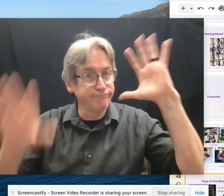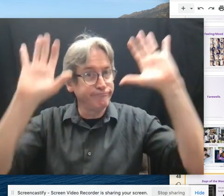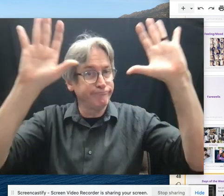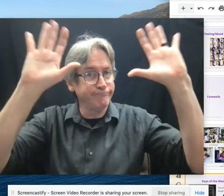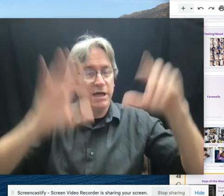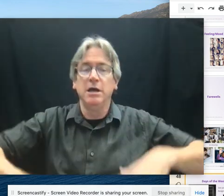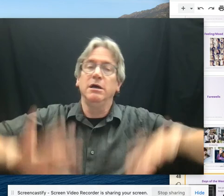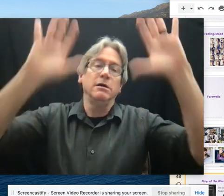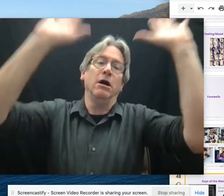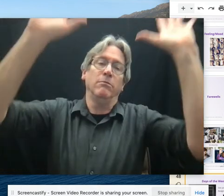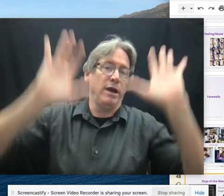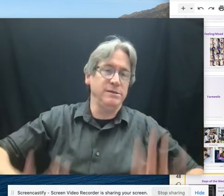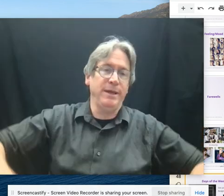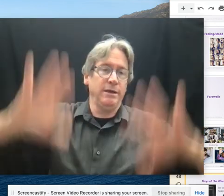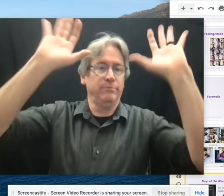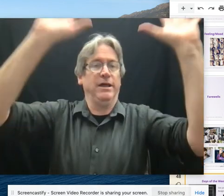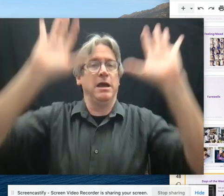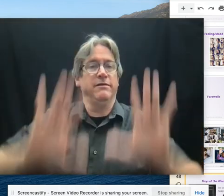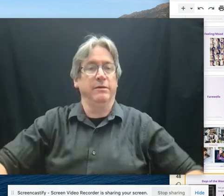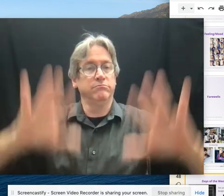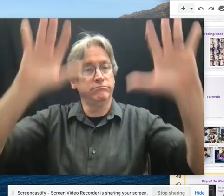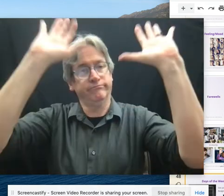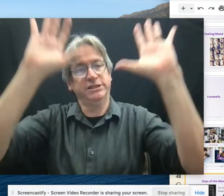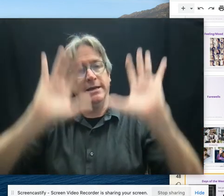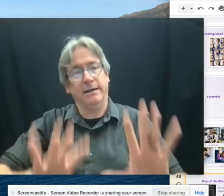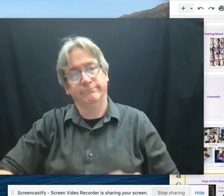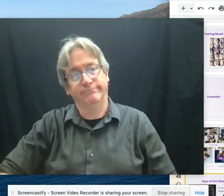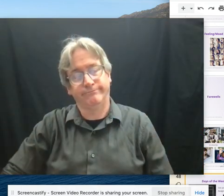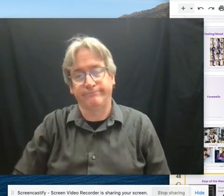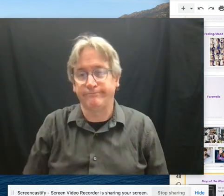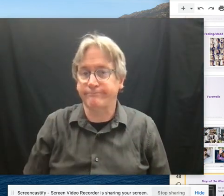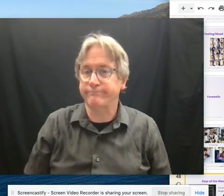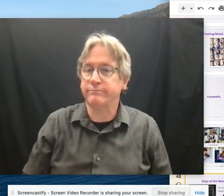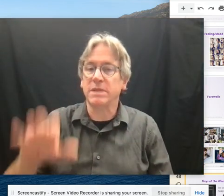church. Praise be, that kind of thing. Sunday.